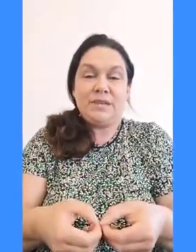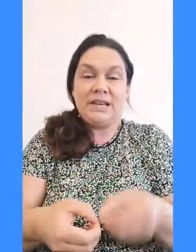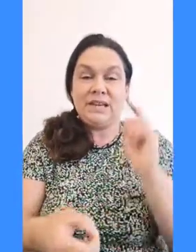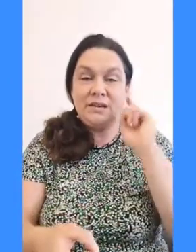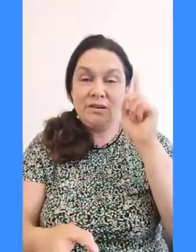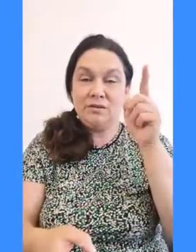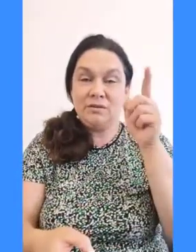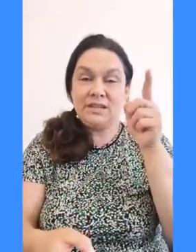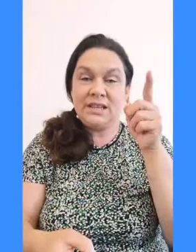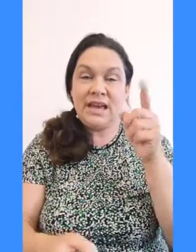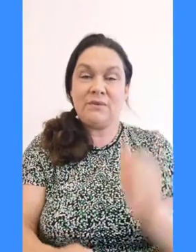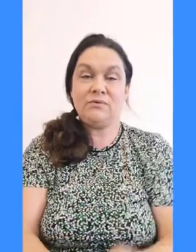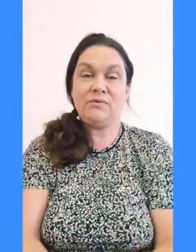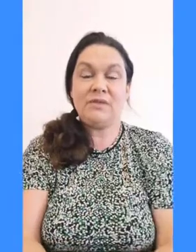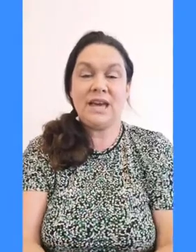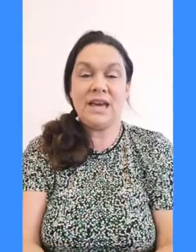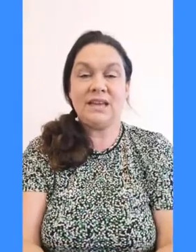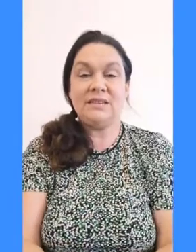Buddy looked at the cows through the gate.